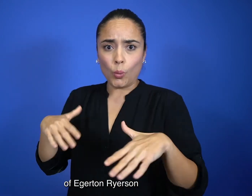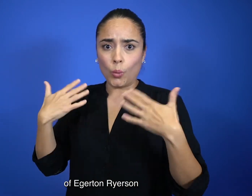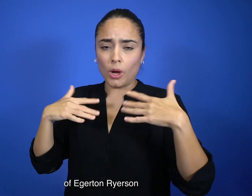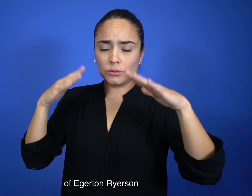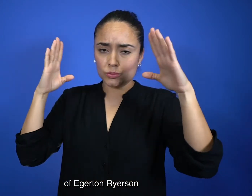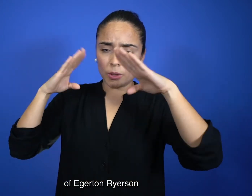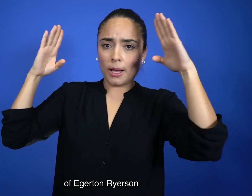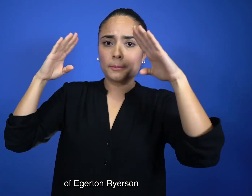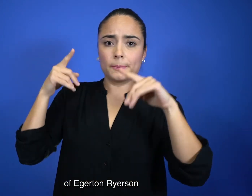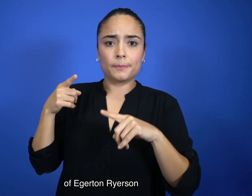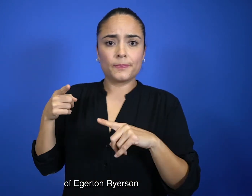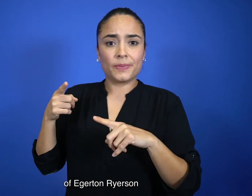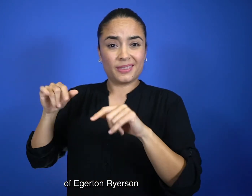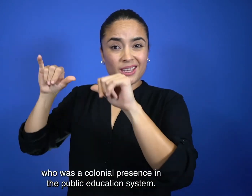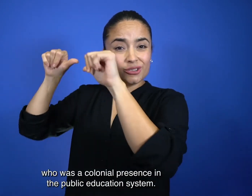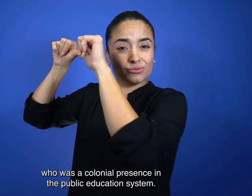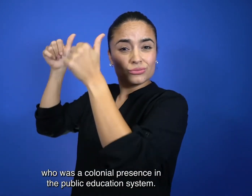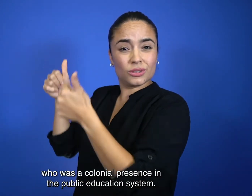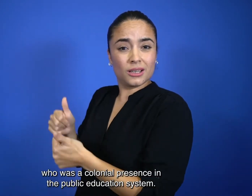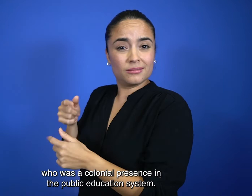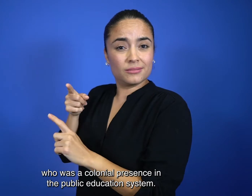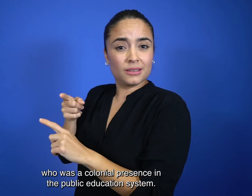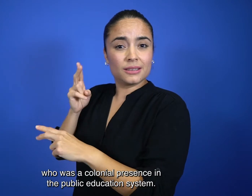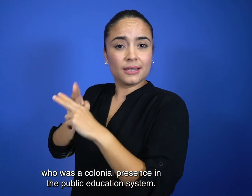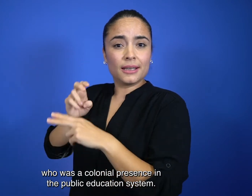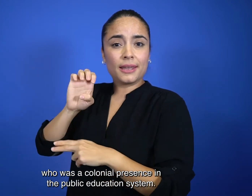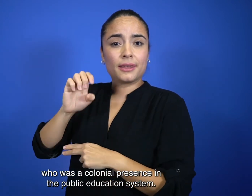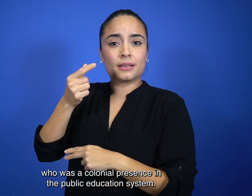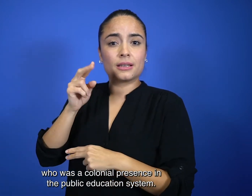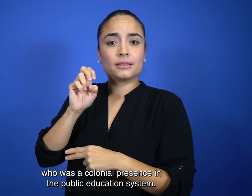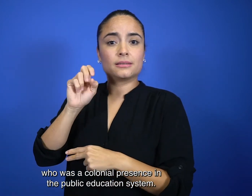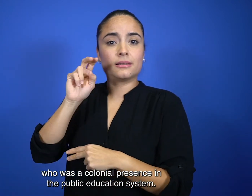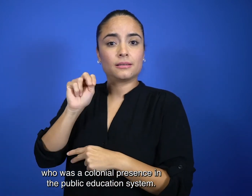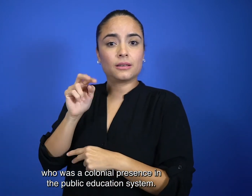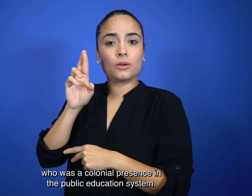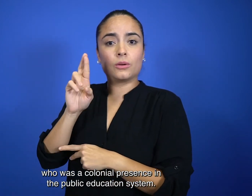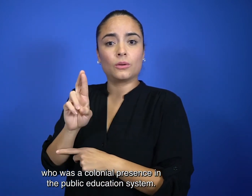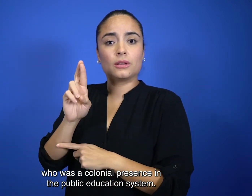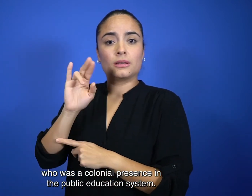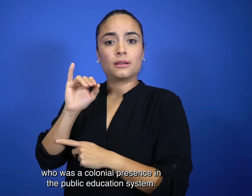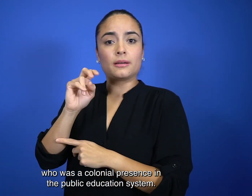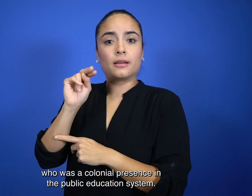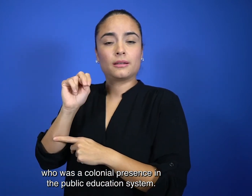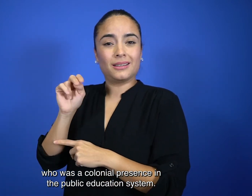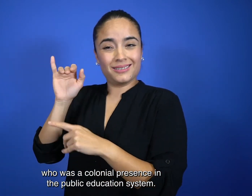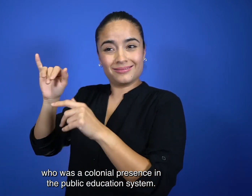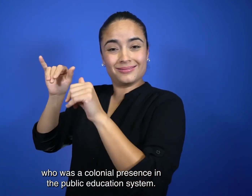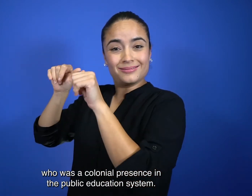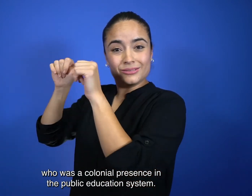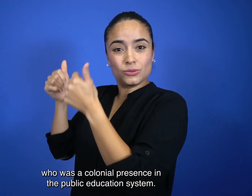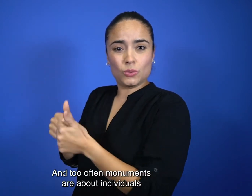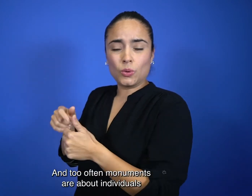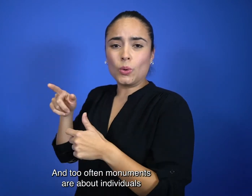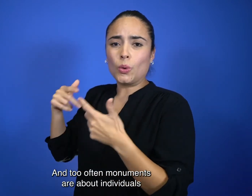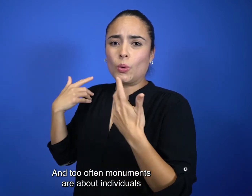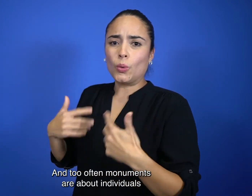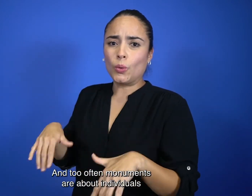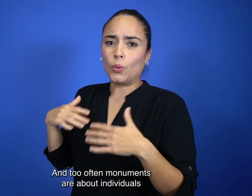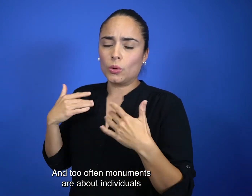of Edgerton Ryerson, who was a colonial presence in the public education system. And too often monuments are